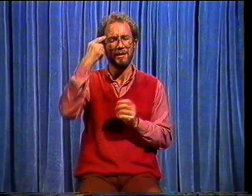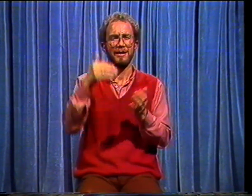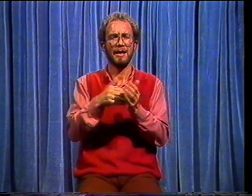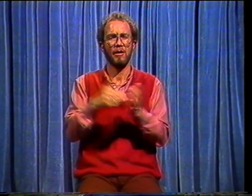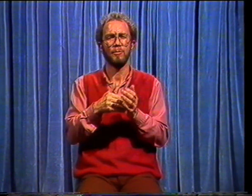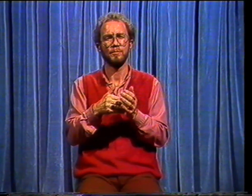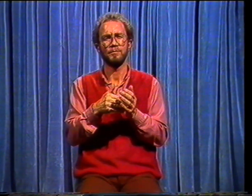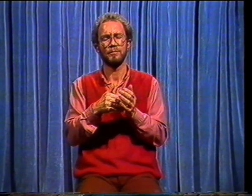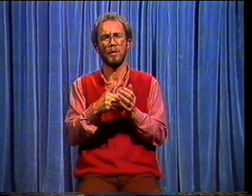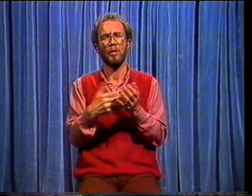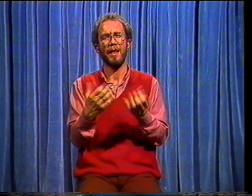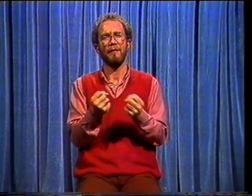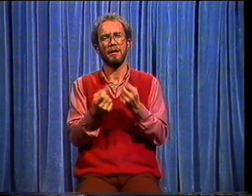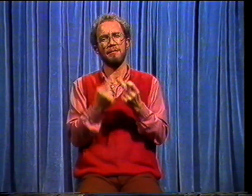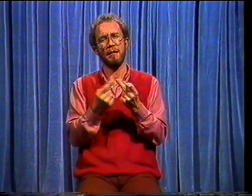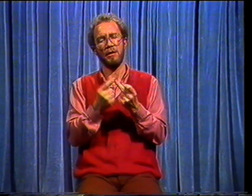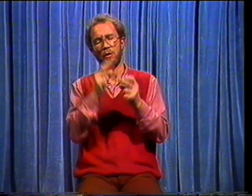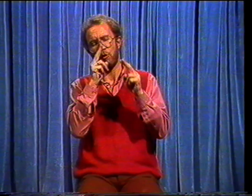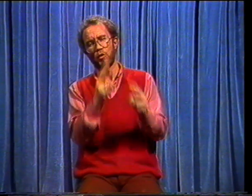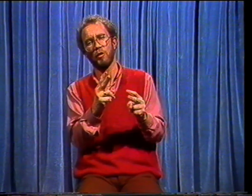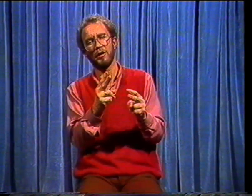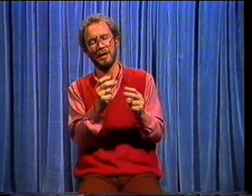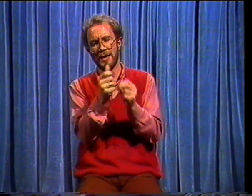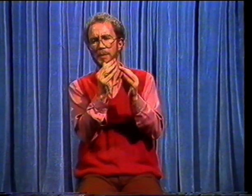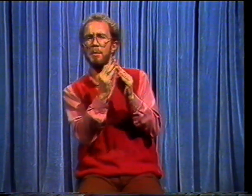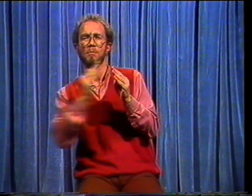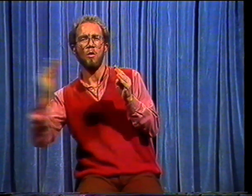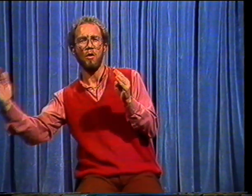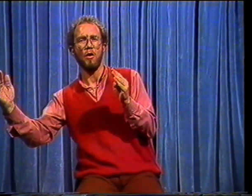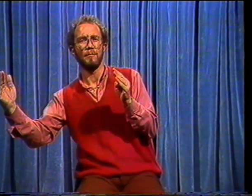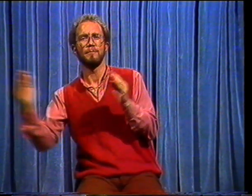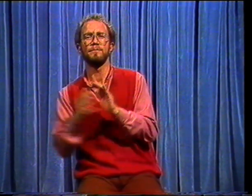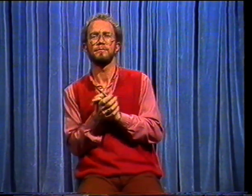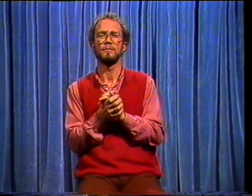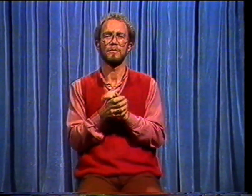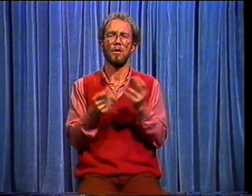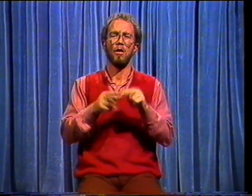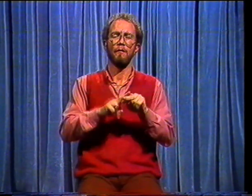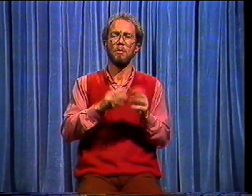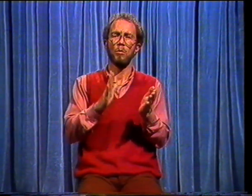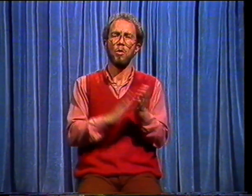I think now we'll have another look at a little bit more of Maureen's